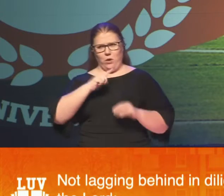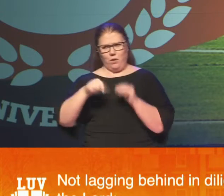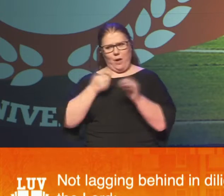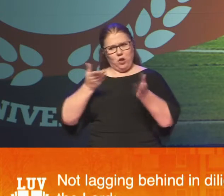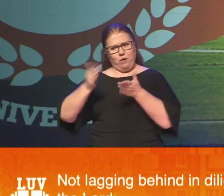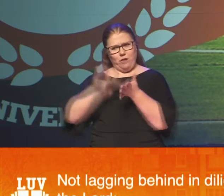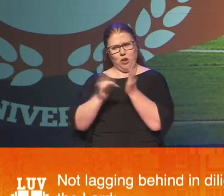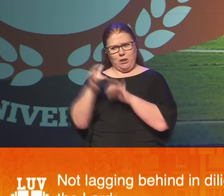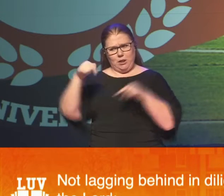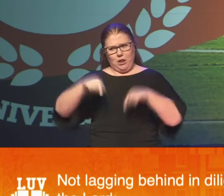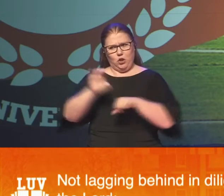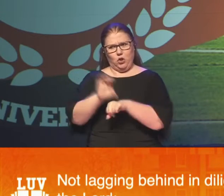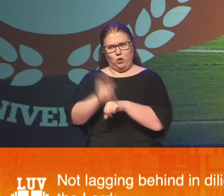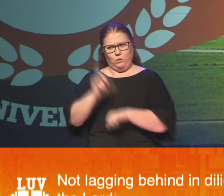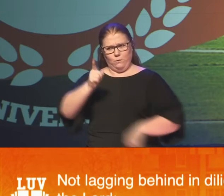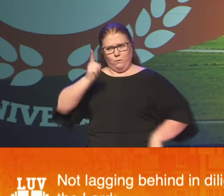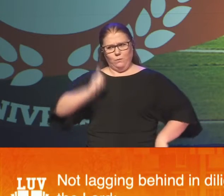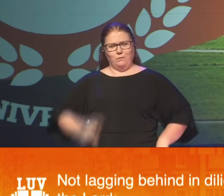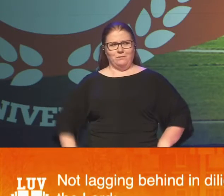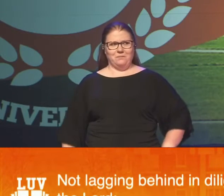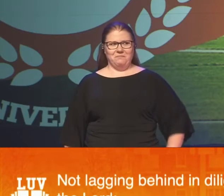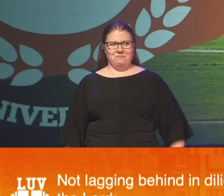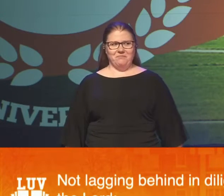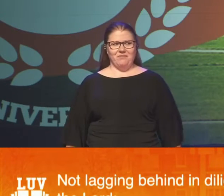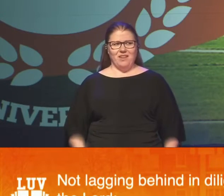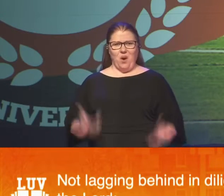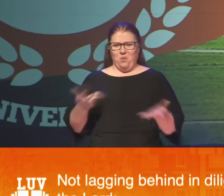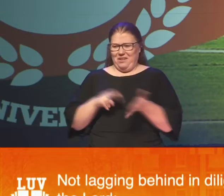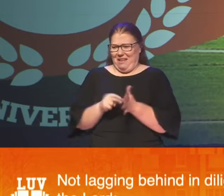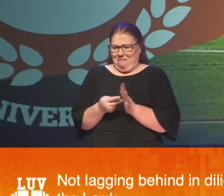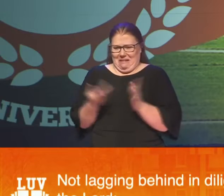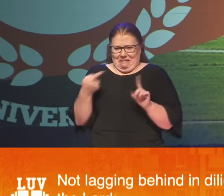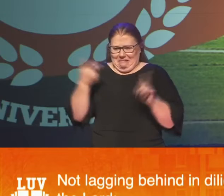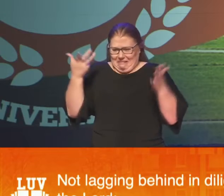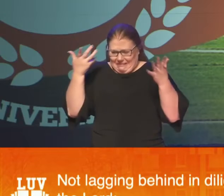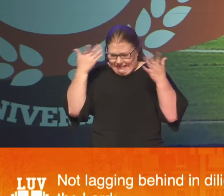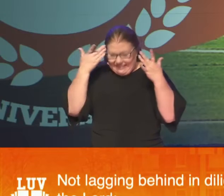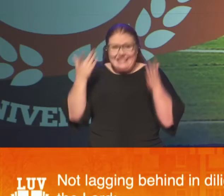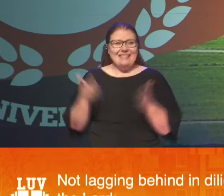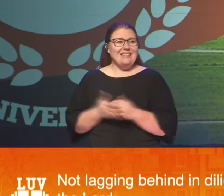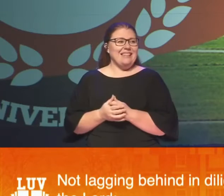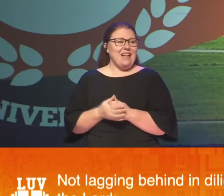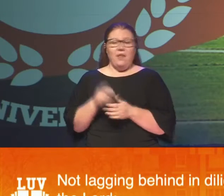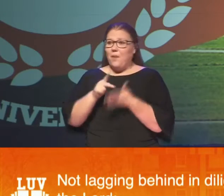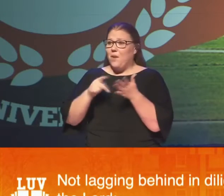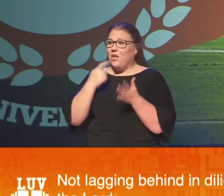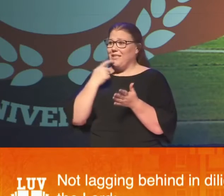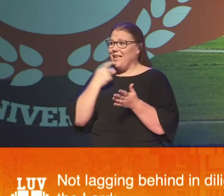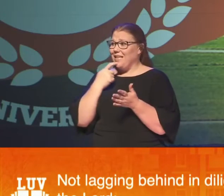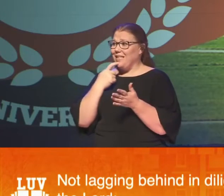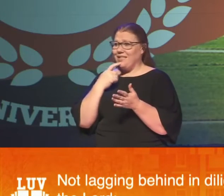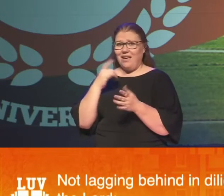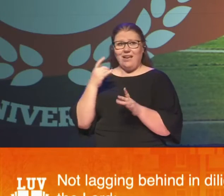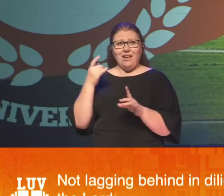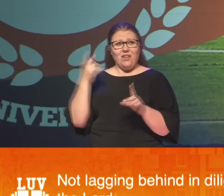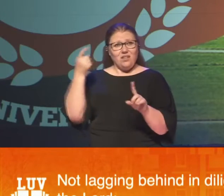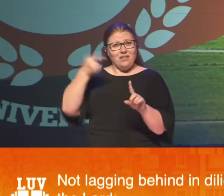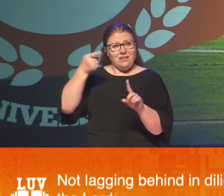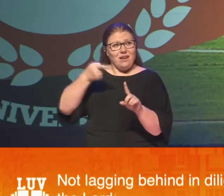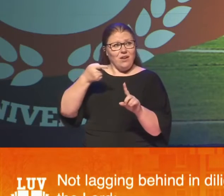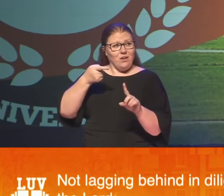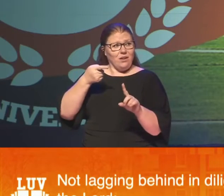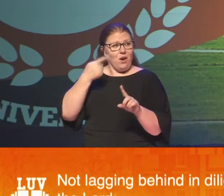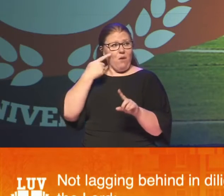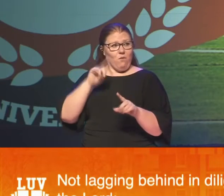serving Jesus in this church, right? What does that even mean, right? I mean, Paul's saying, listen, there's an intentionality to